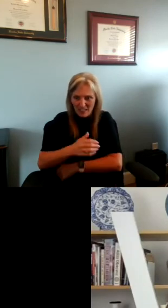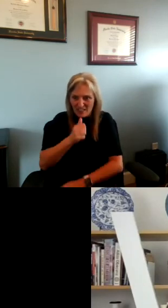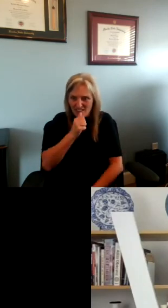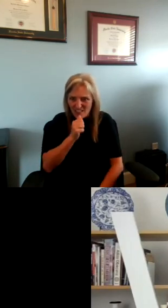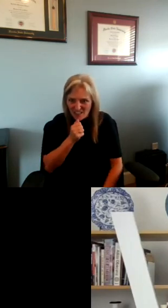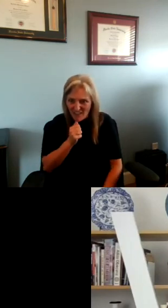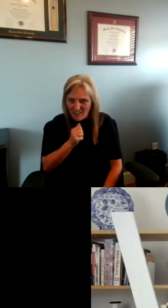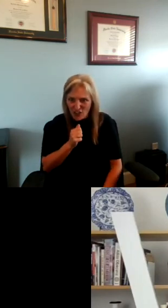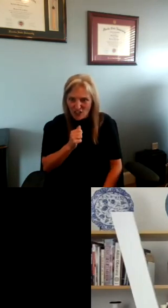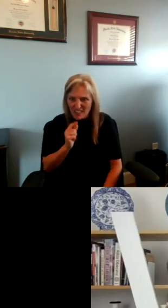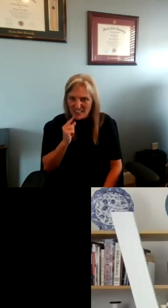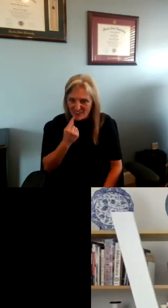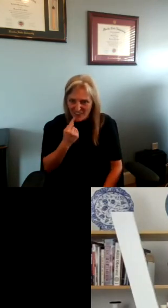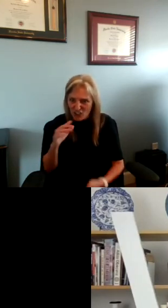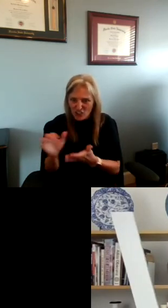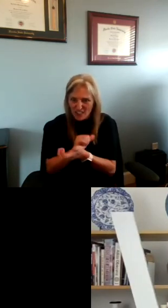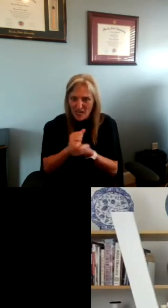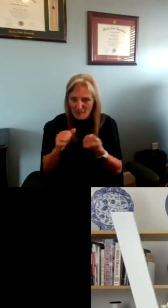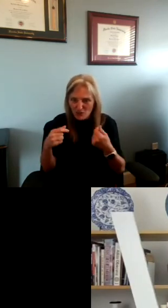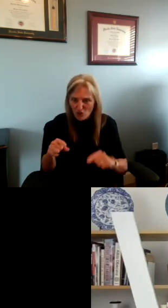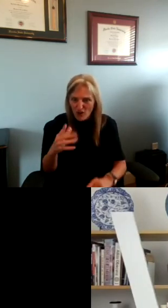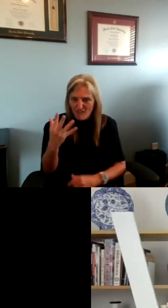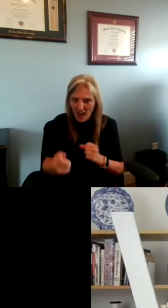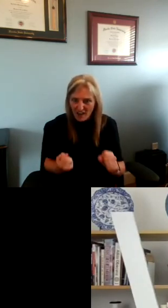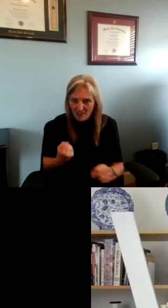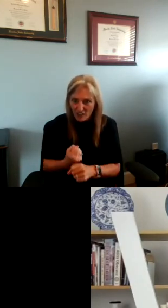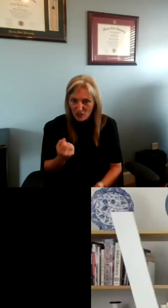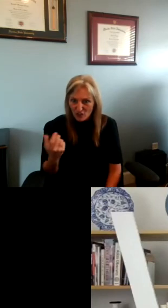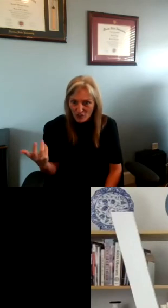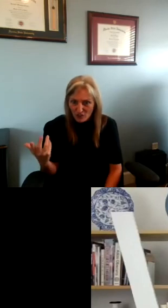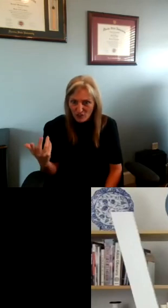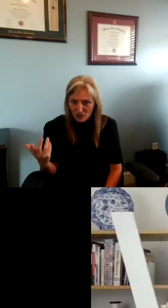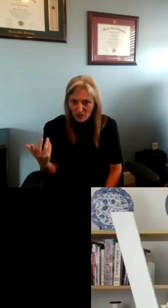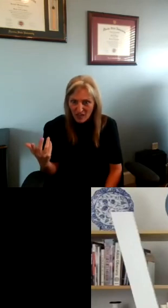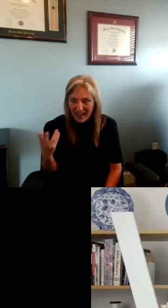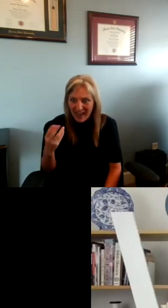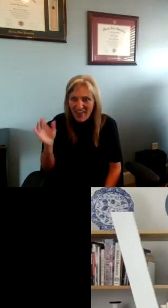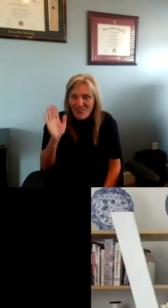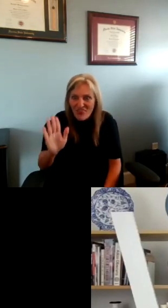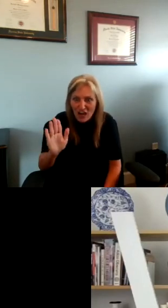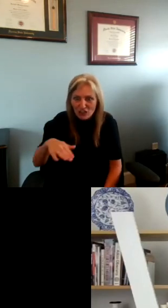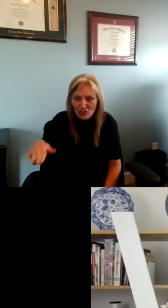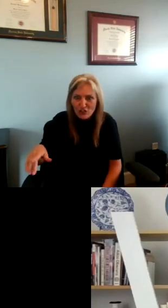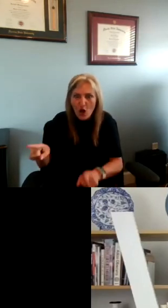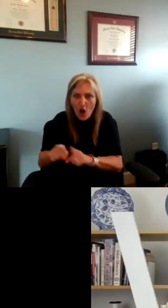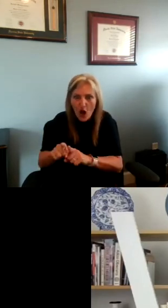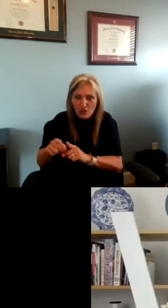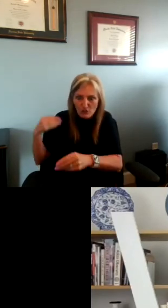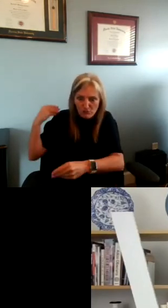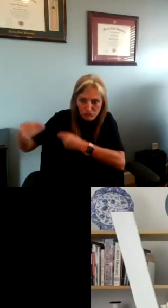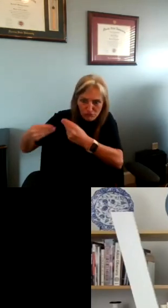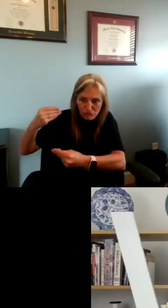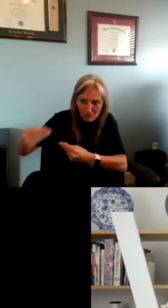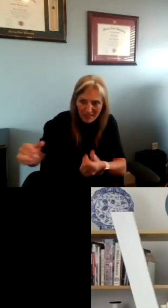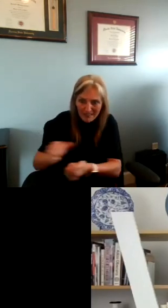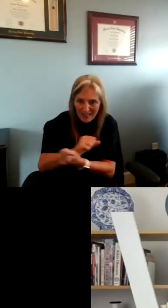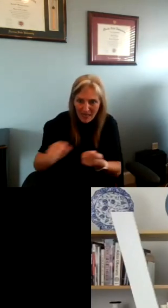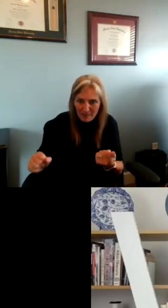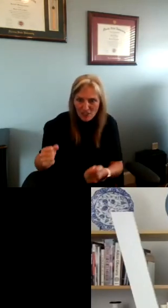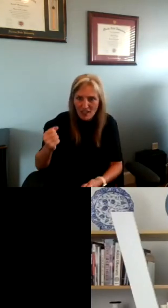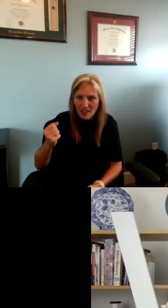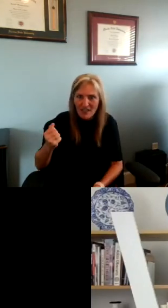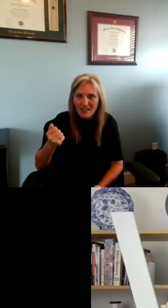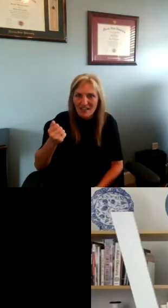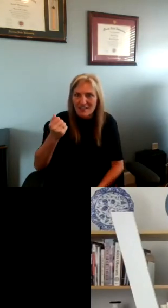severe damage in those 5 years, and that their children also inherited that damage, and